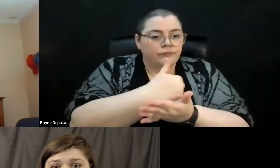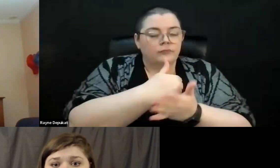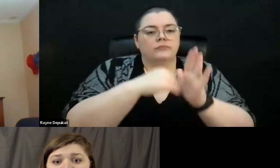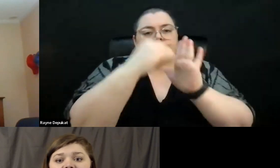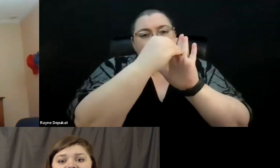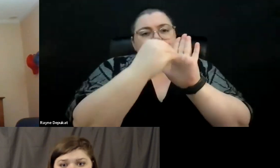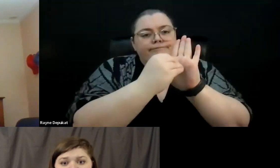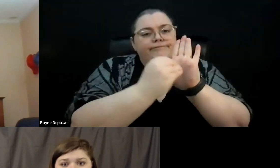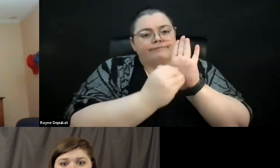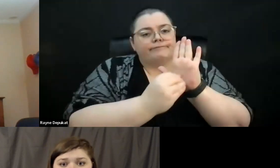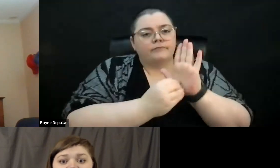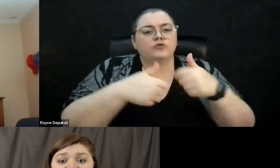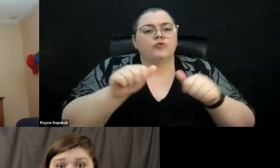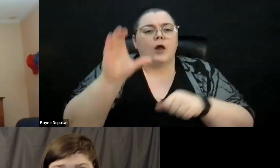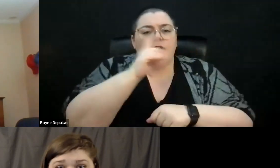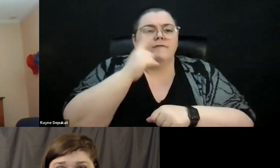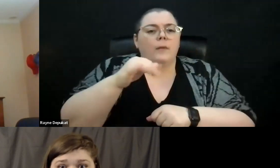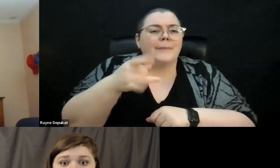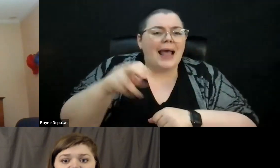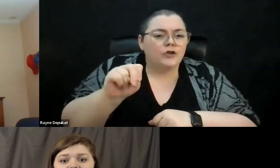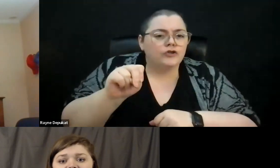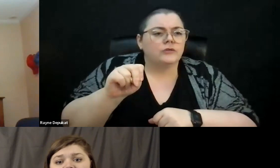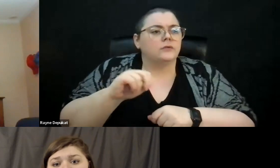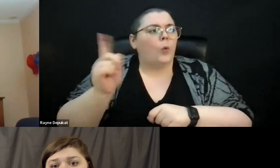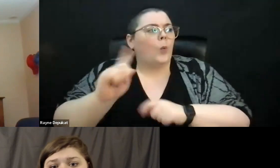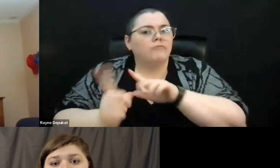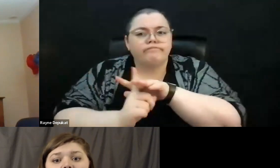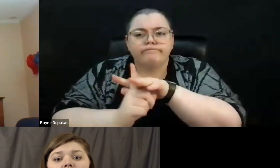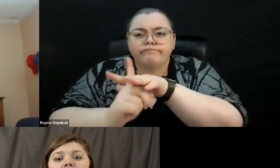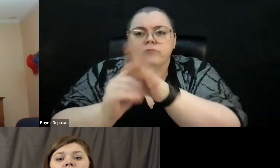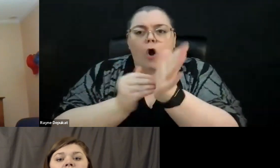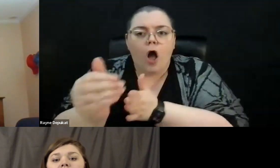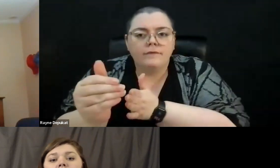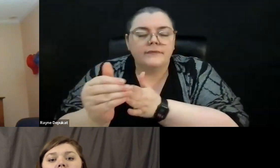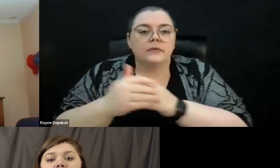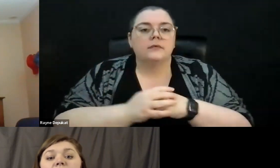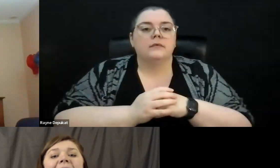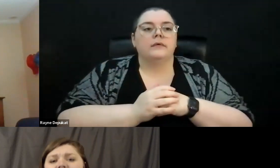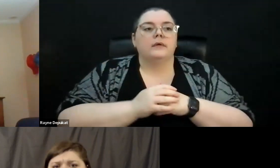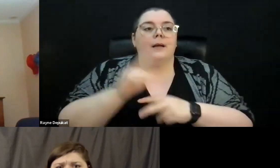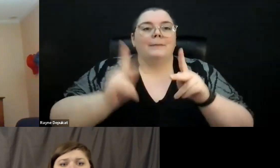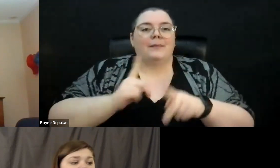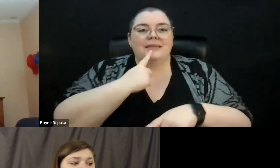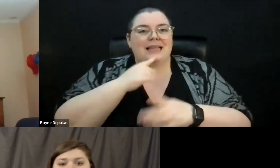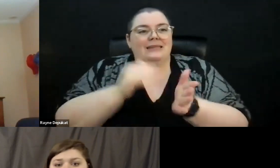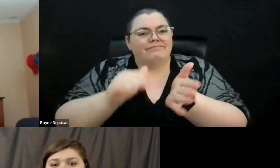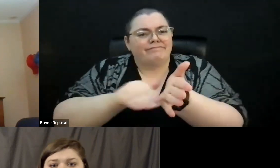the issues that have been identified and listed, trying to look for the